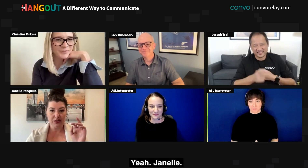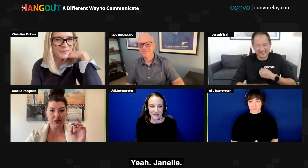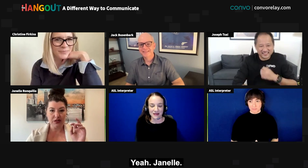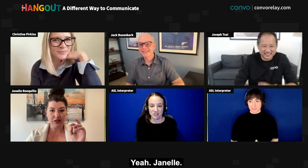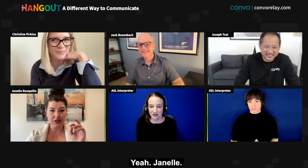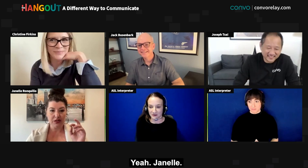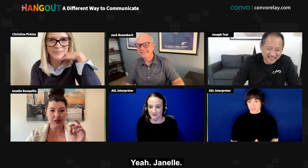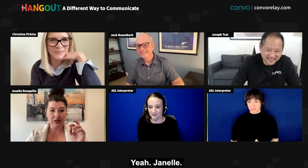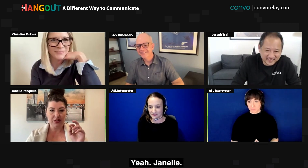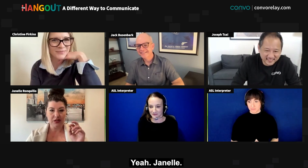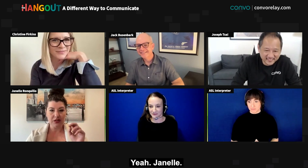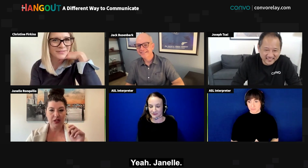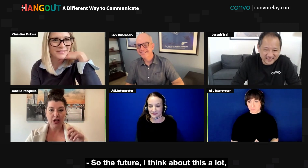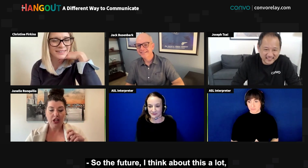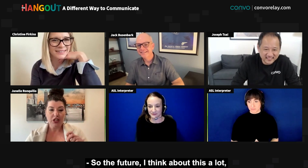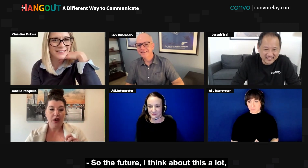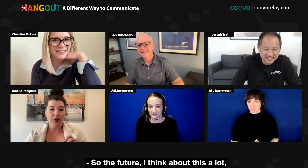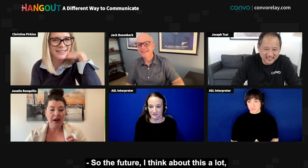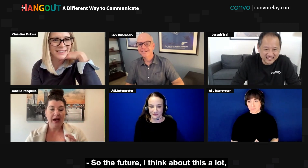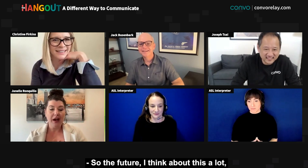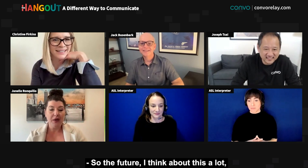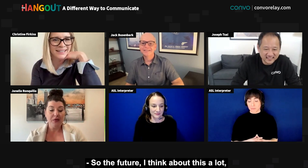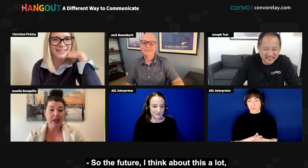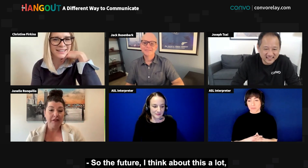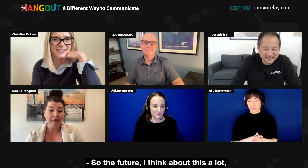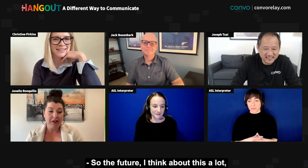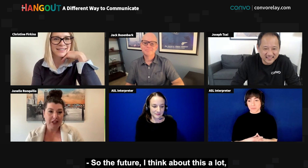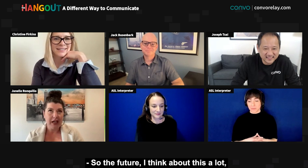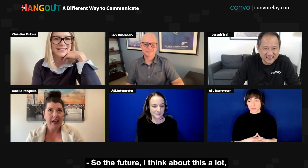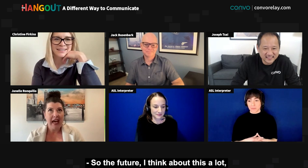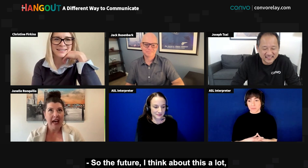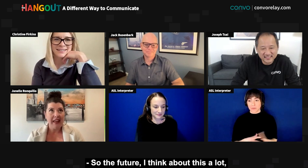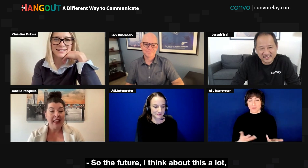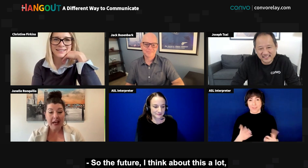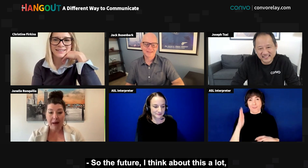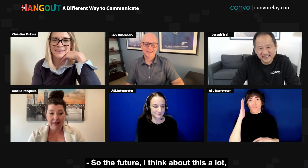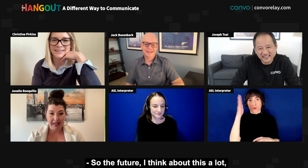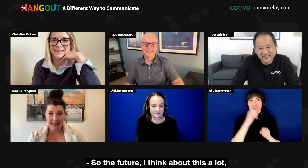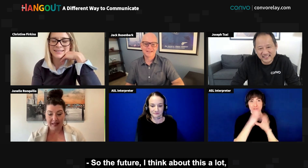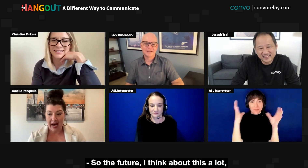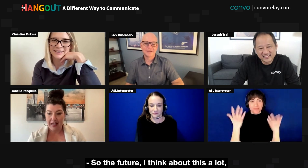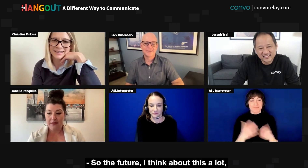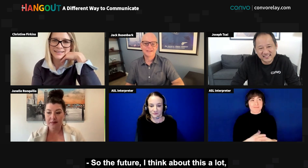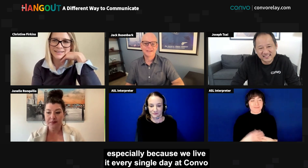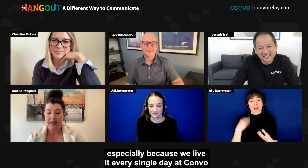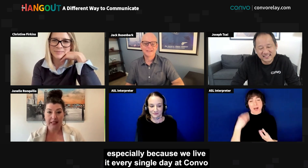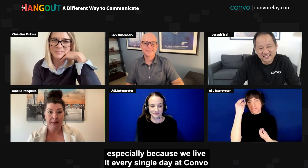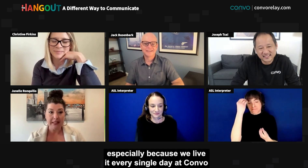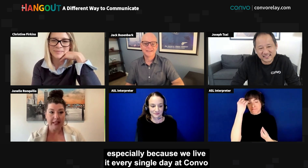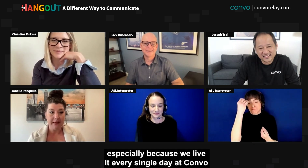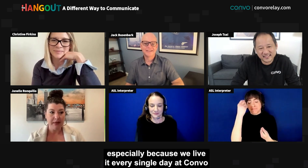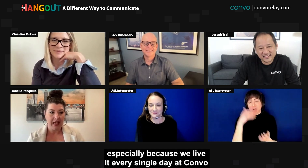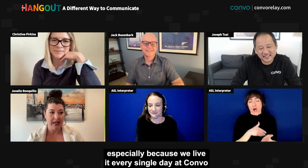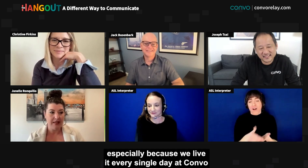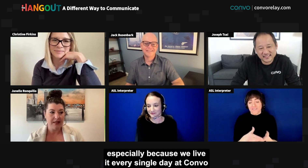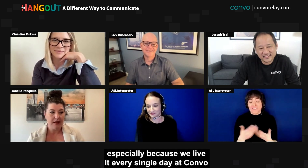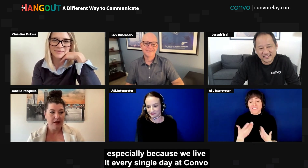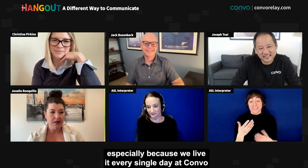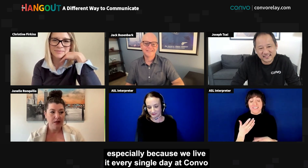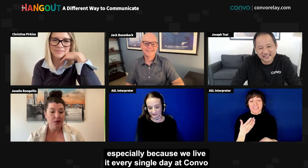Yeah, Janelle. So the future, I think about this a lot, especially because we